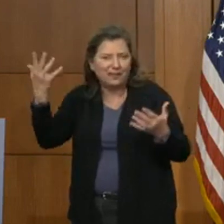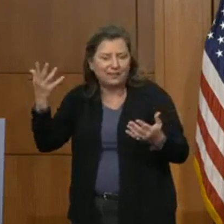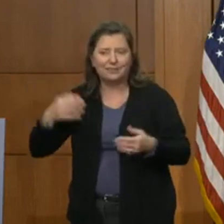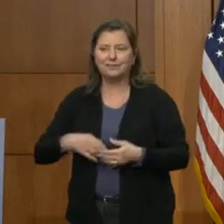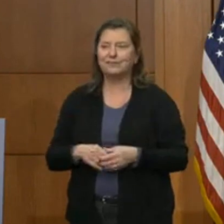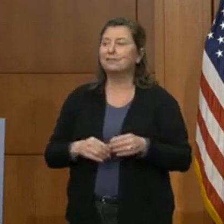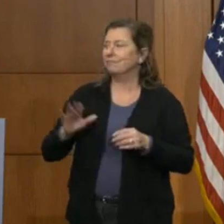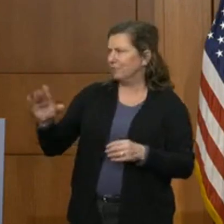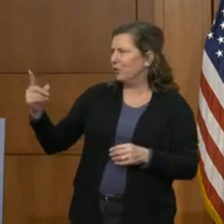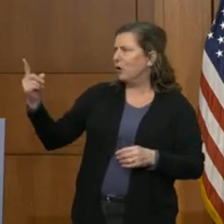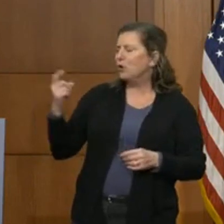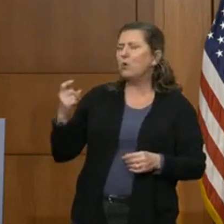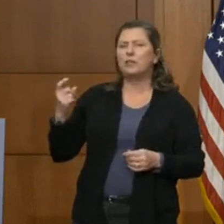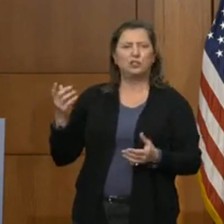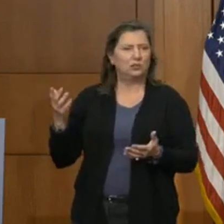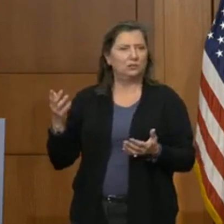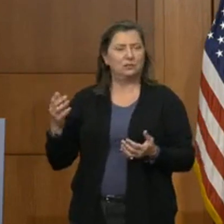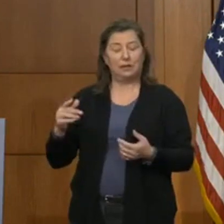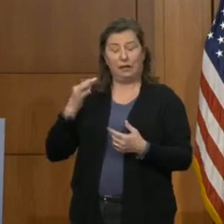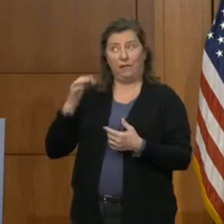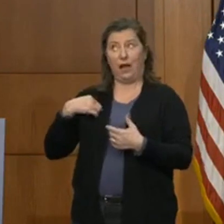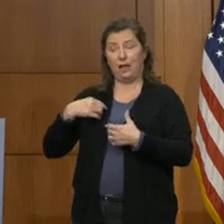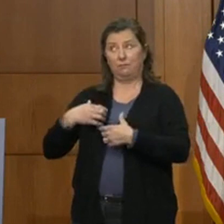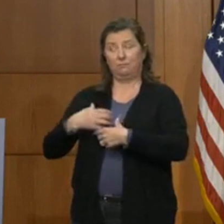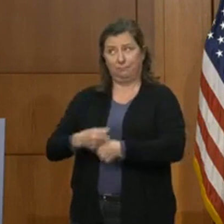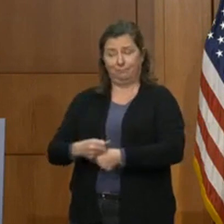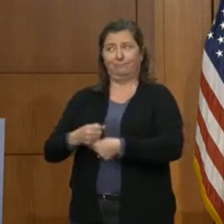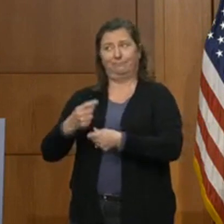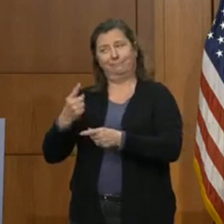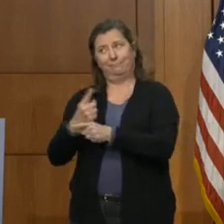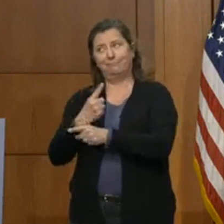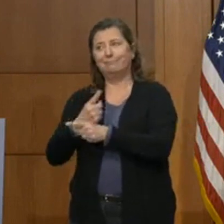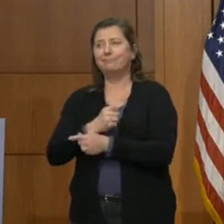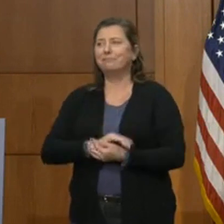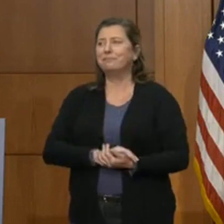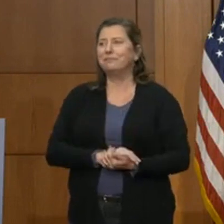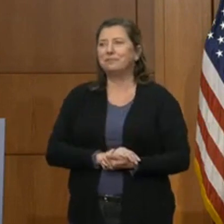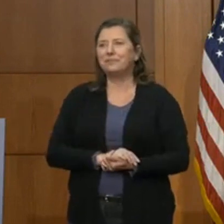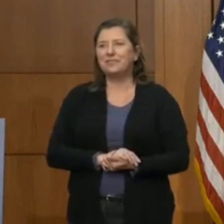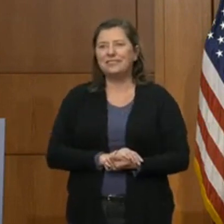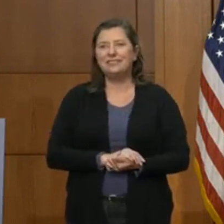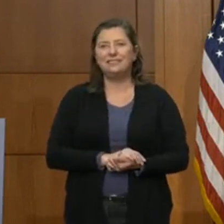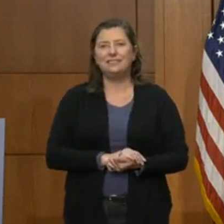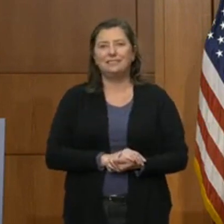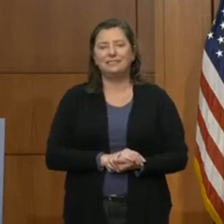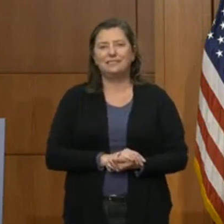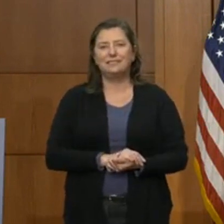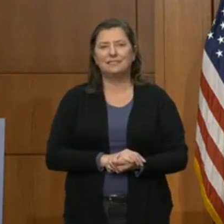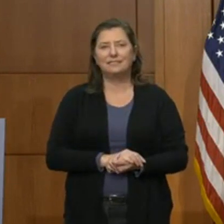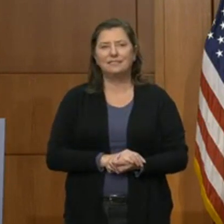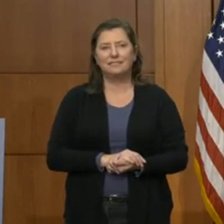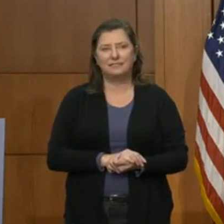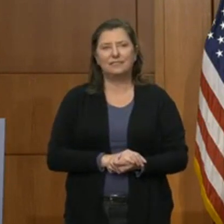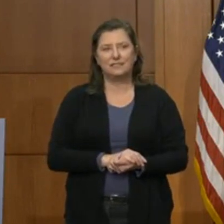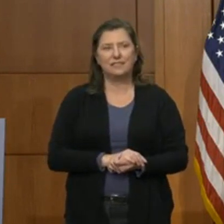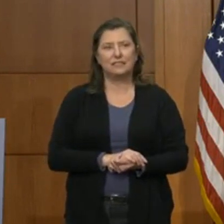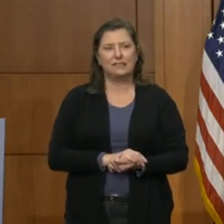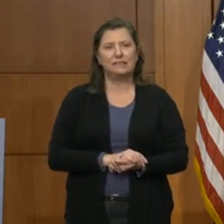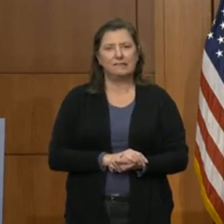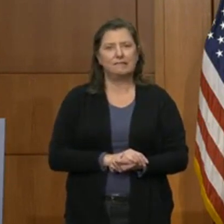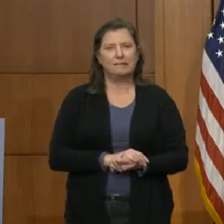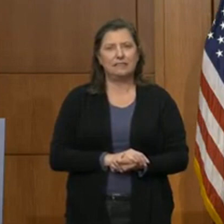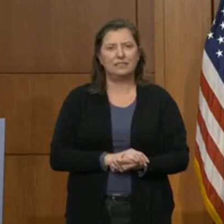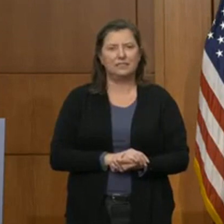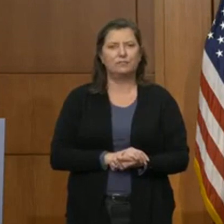The question is, I think, Laura, if I can paraphrase, is as we have talked about the